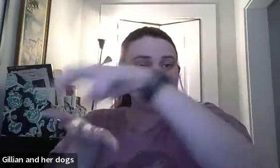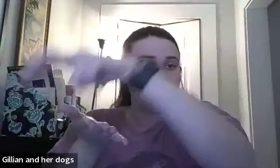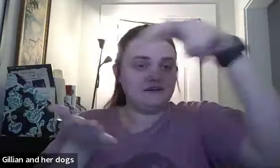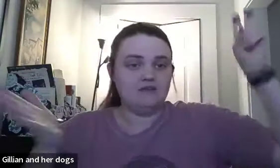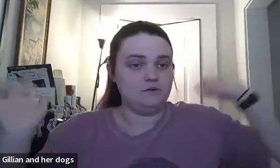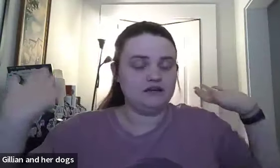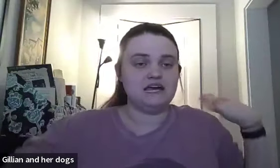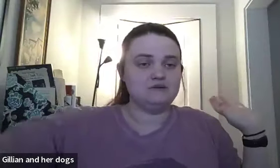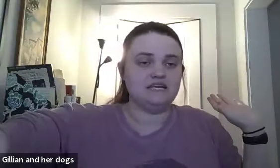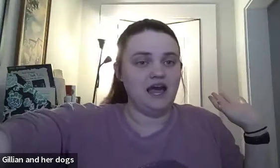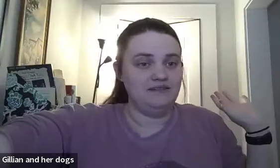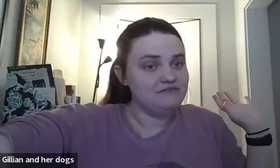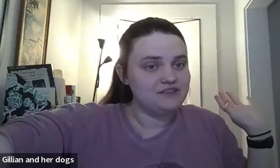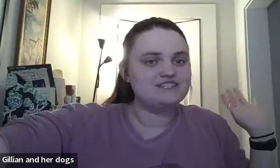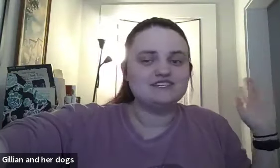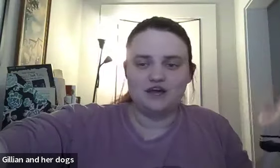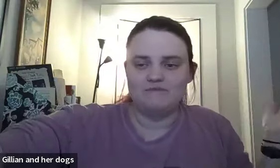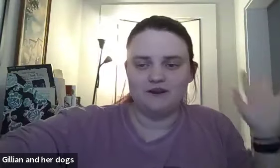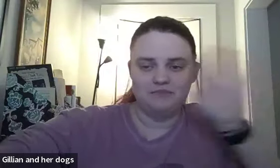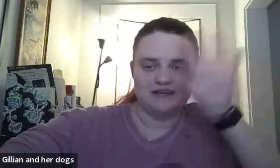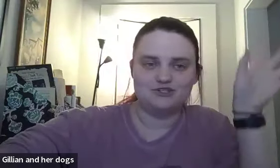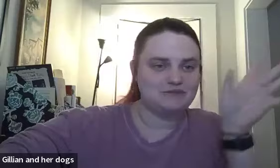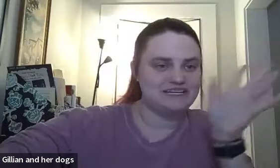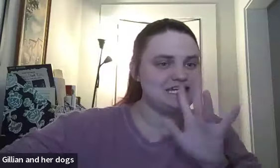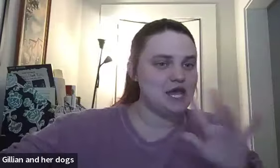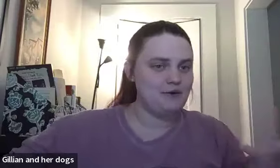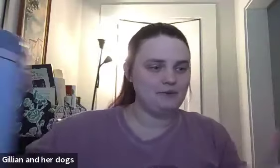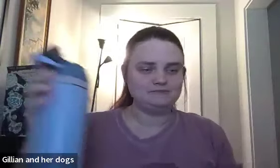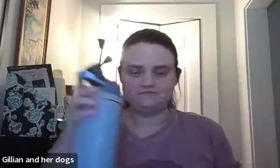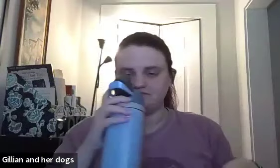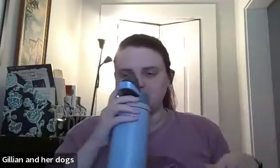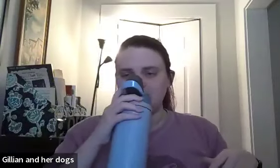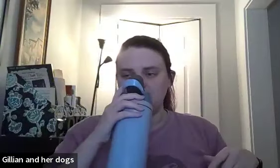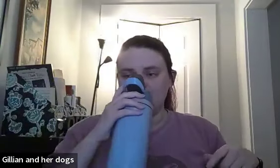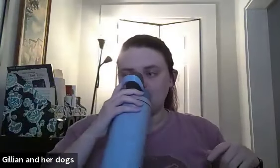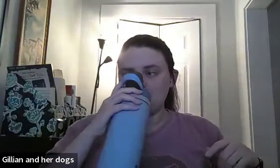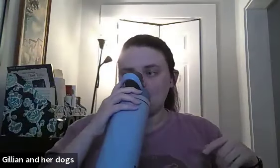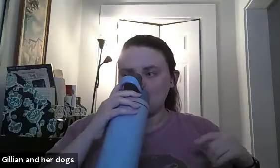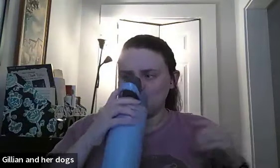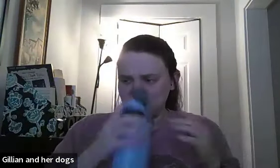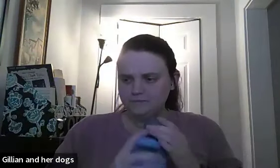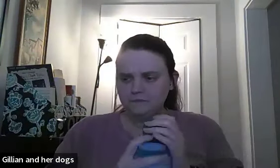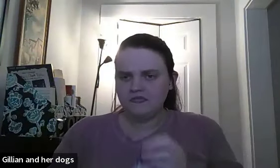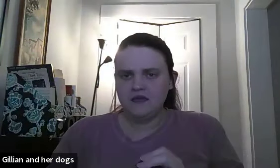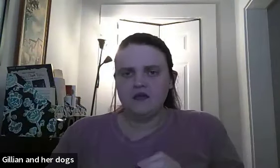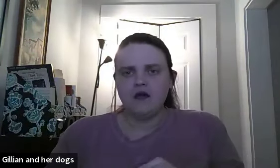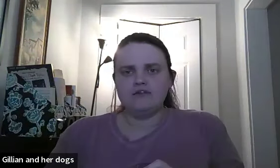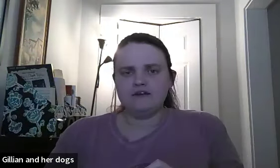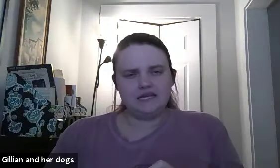bunny rabbit everywhere because I was like, I love this. So I'm very biased towards my snow. Um, are there